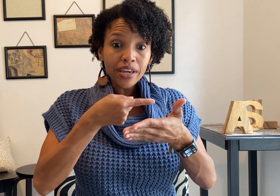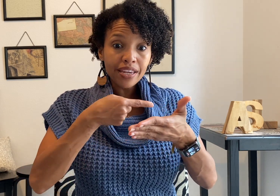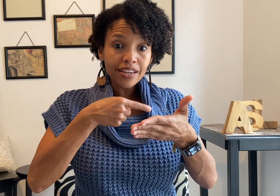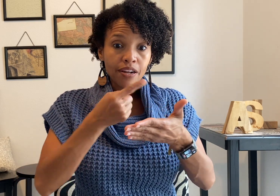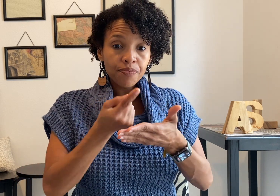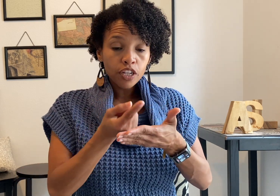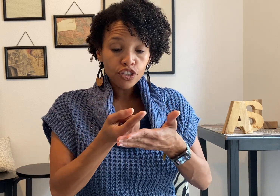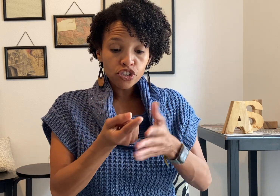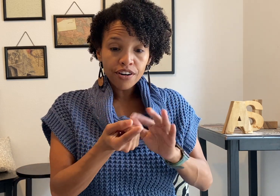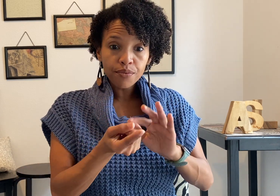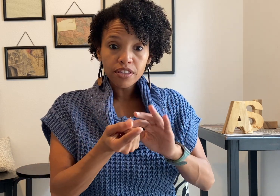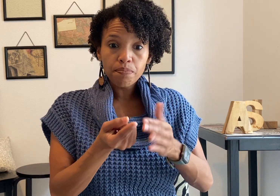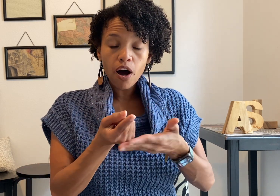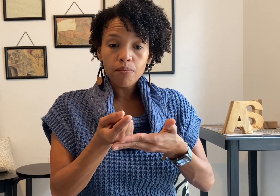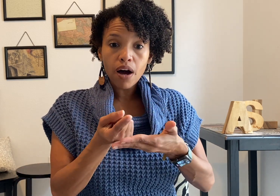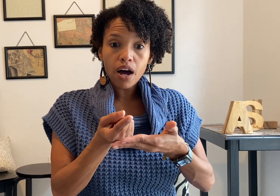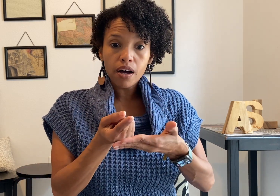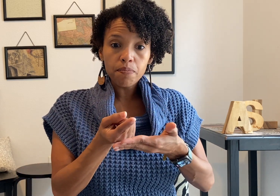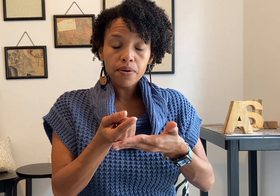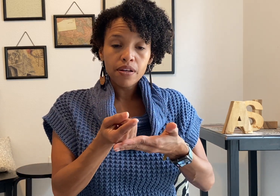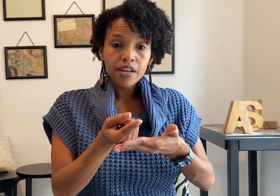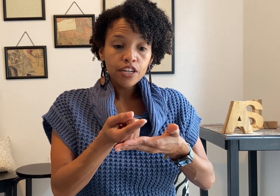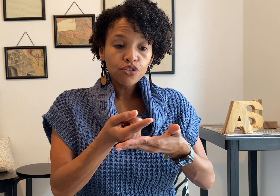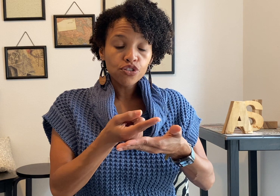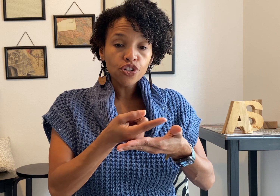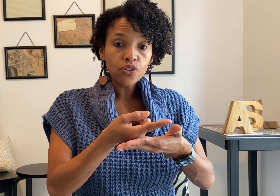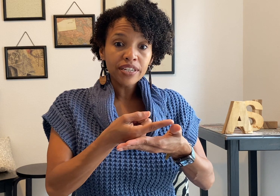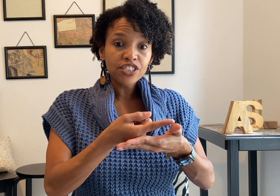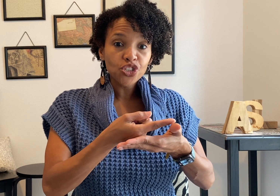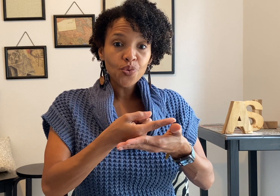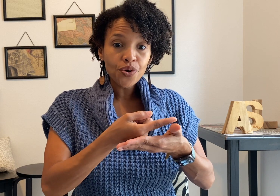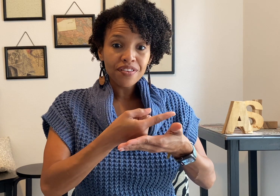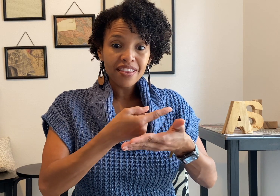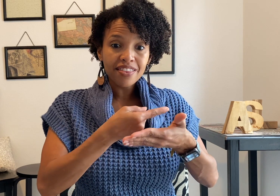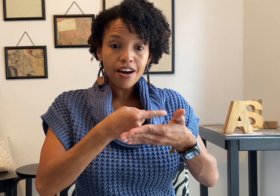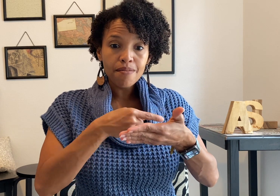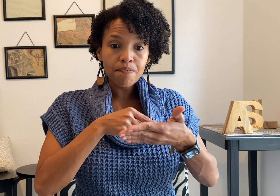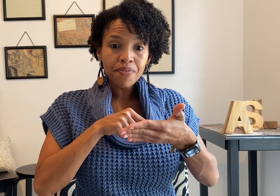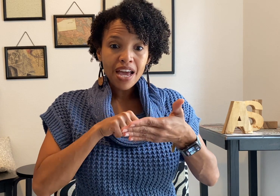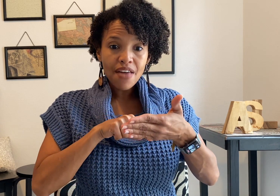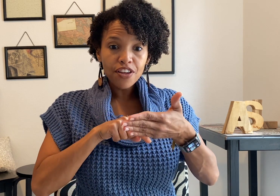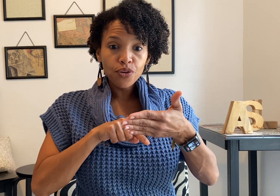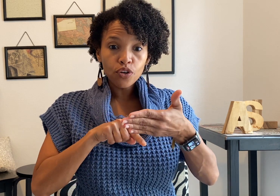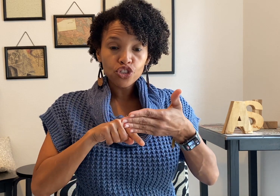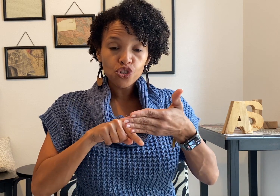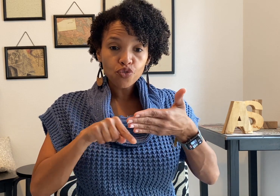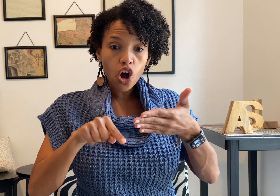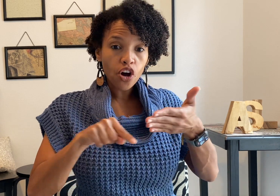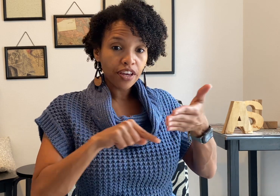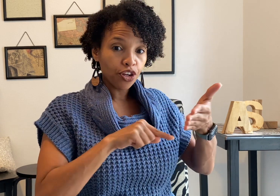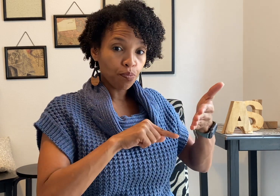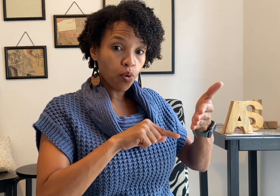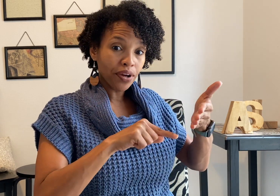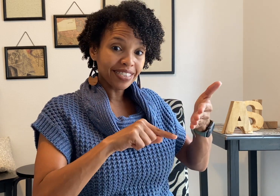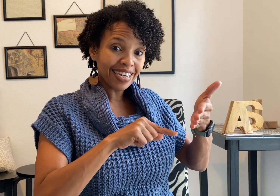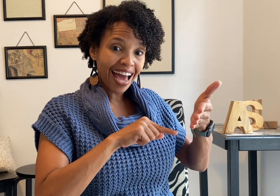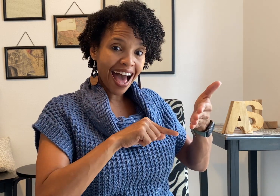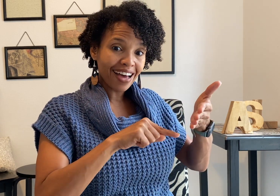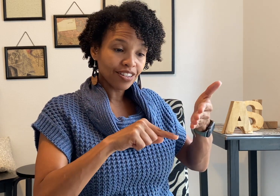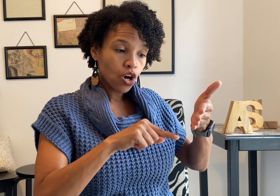week, you're starting with the palm up, you circle in toward the thumb, and then you are drawing, you're pointing at